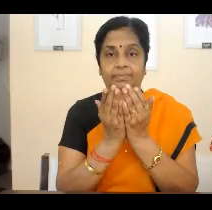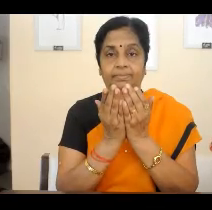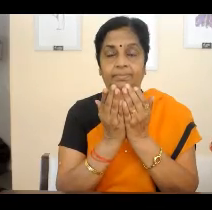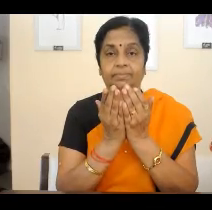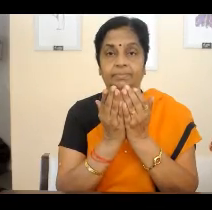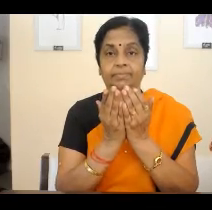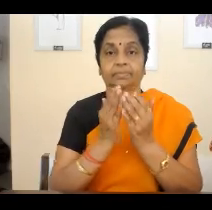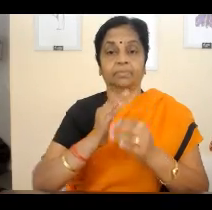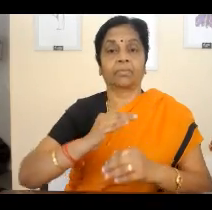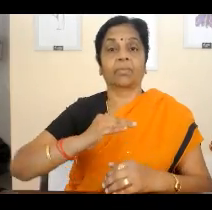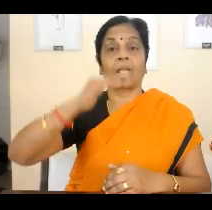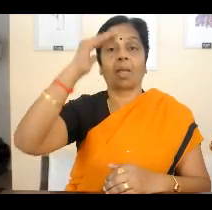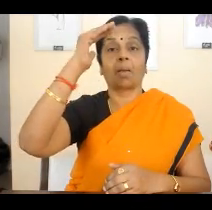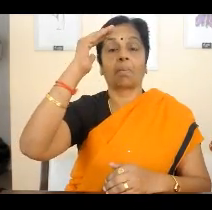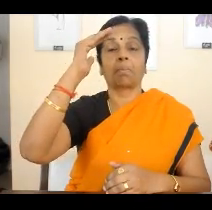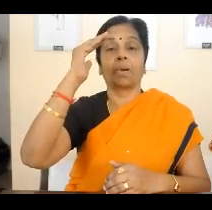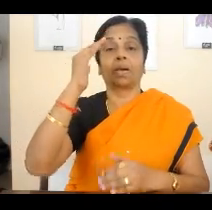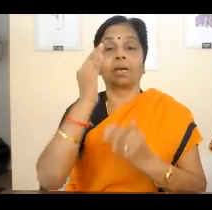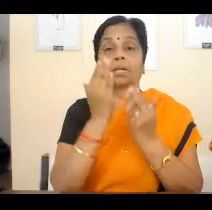Upper age relaxation of 5 years